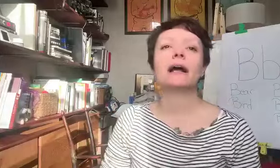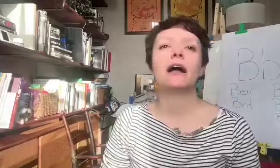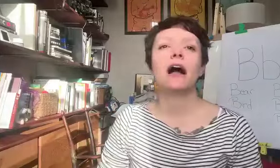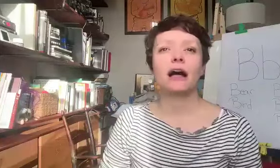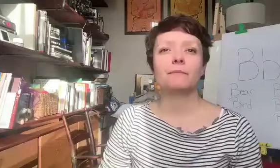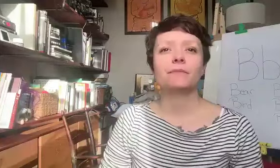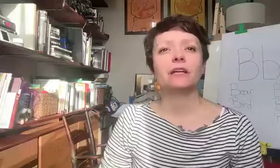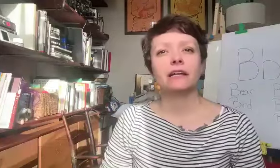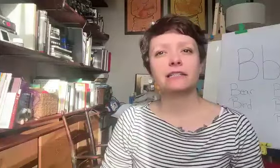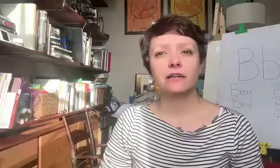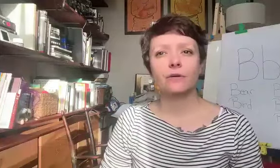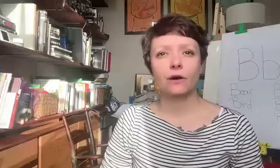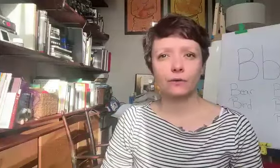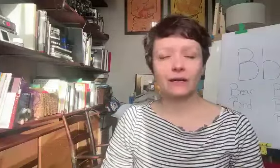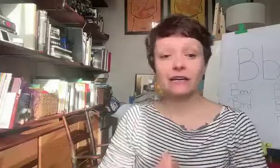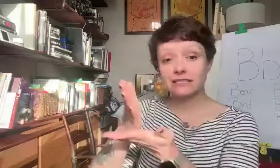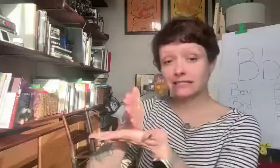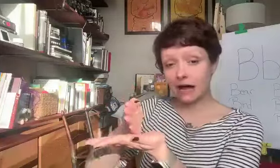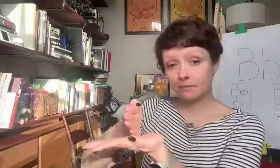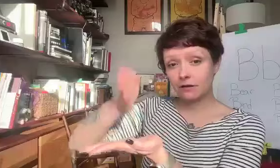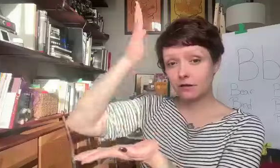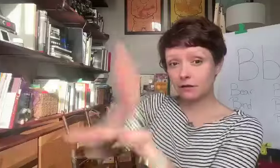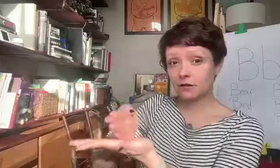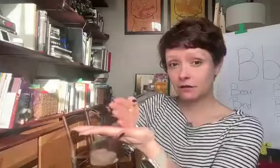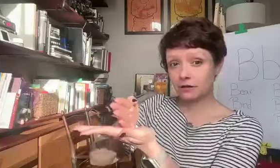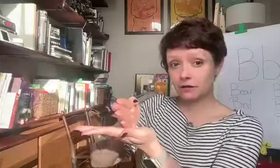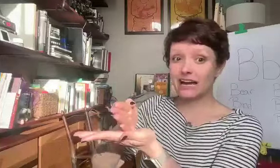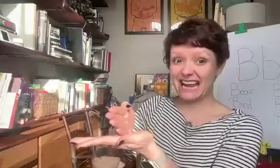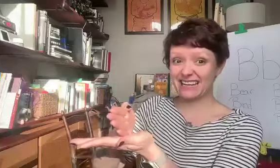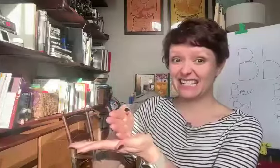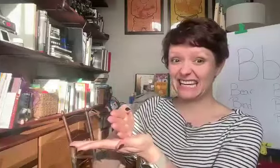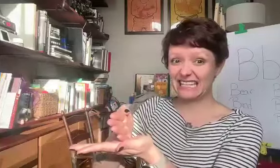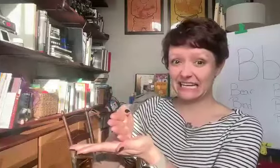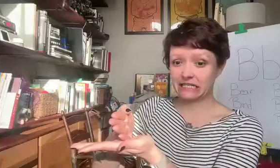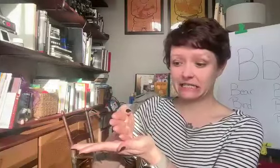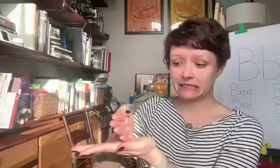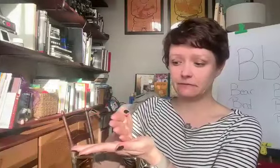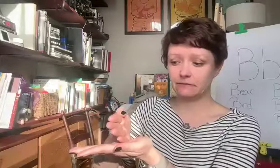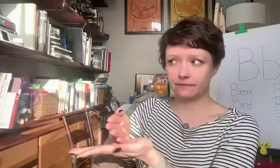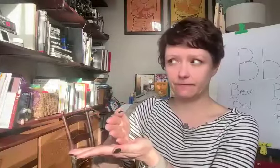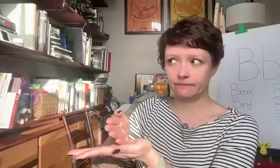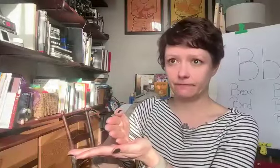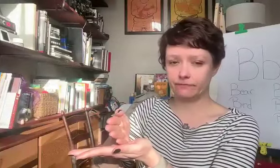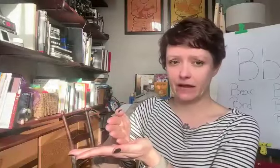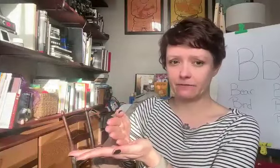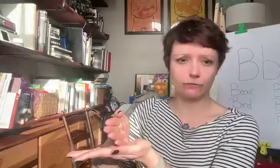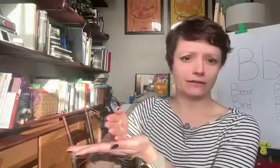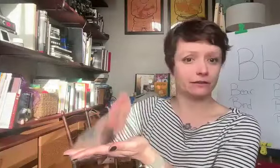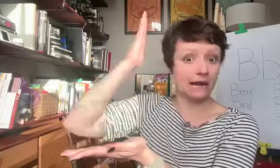Okay. Yes, no, agree. Stop. Again, guillotine, knife, whatever. Stop.